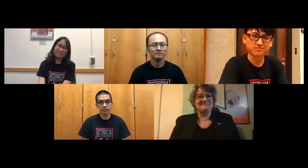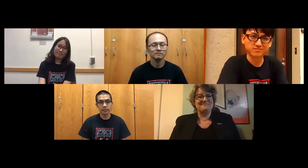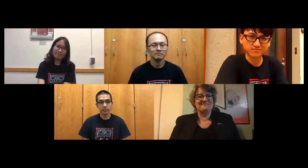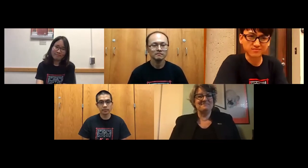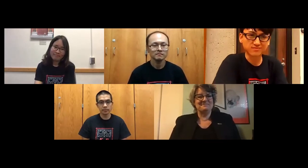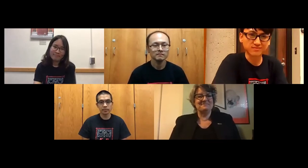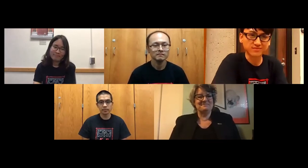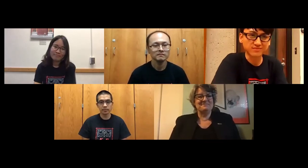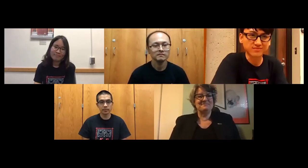and knowing.